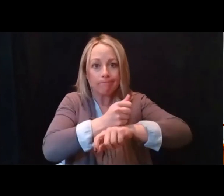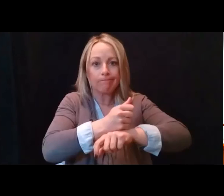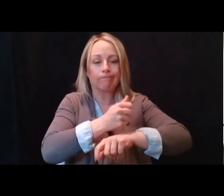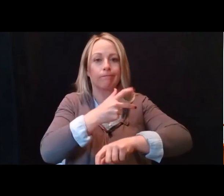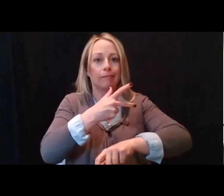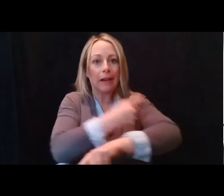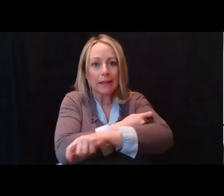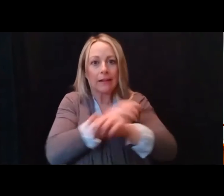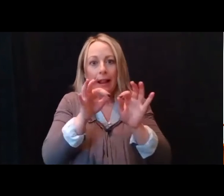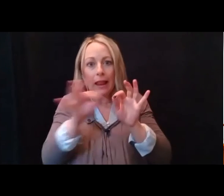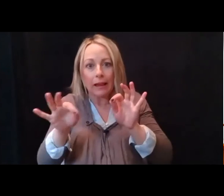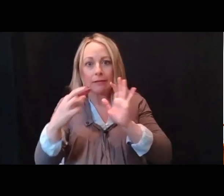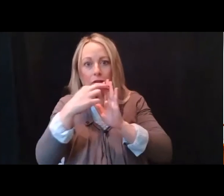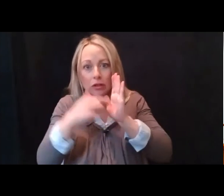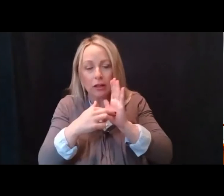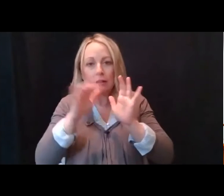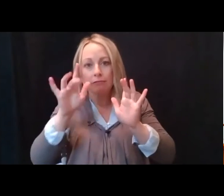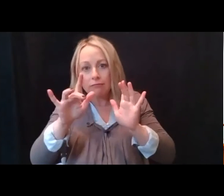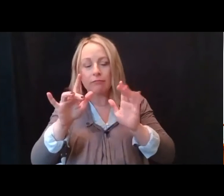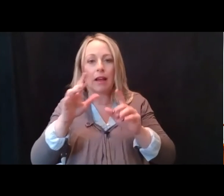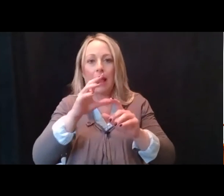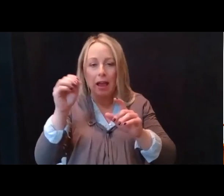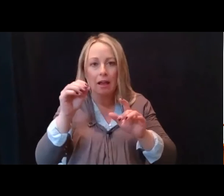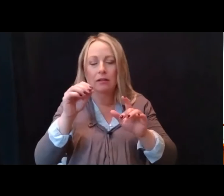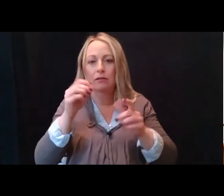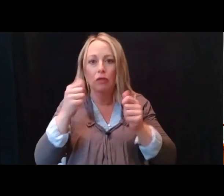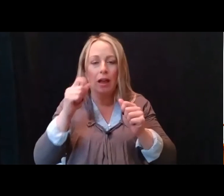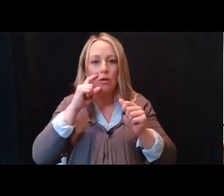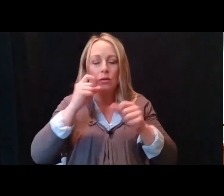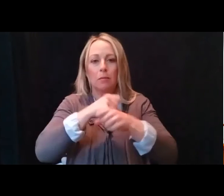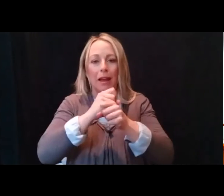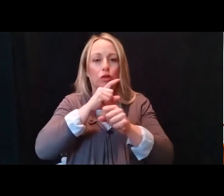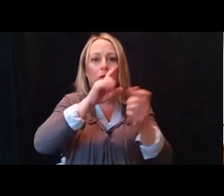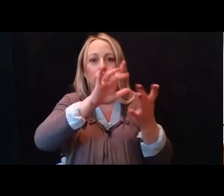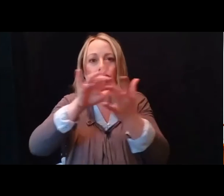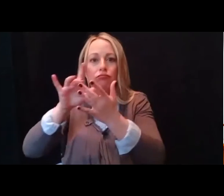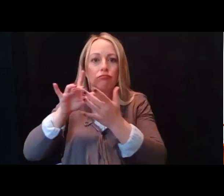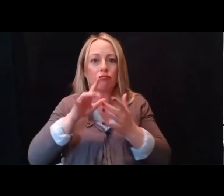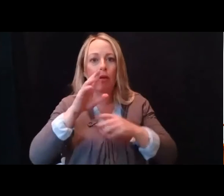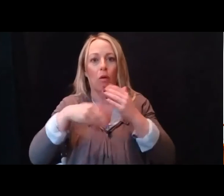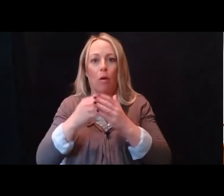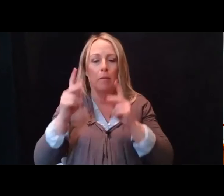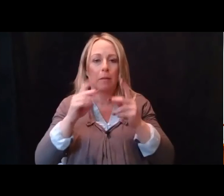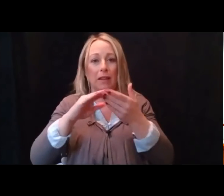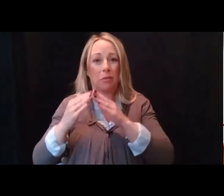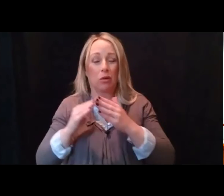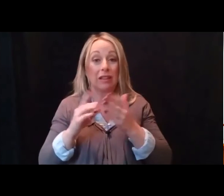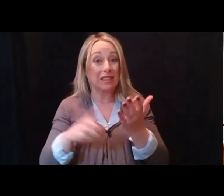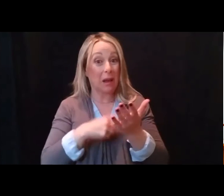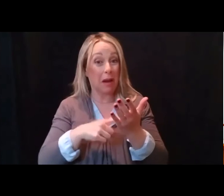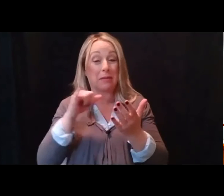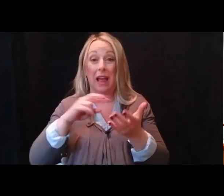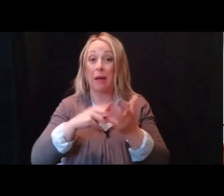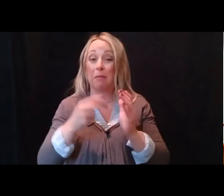is needed and where it can be put in the arms of community members quickly. Some weeks, that means scheduling a